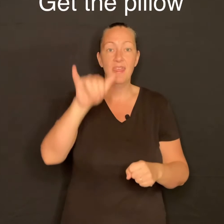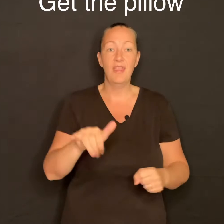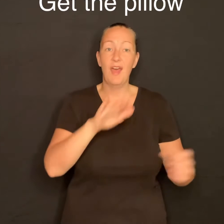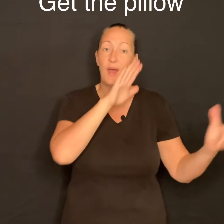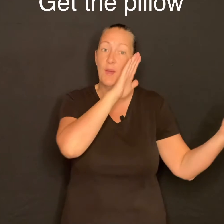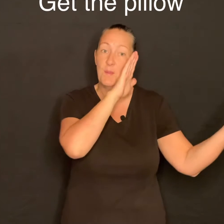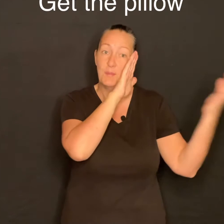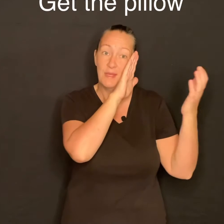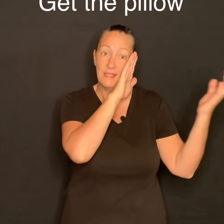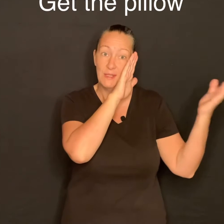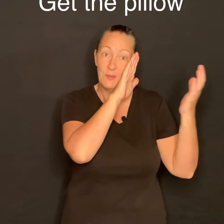the pillow.